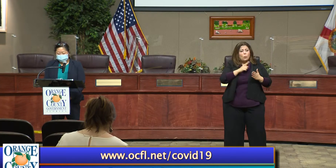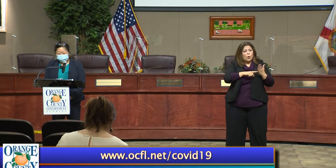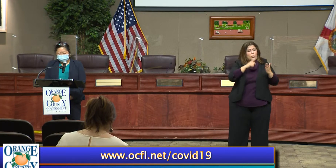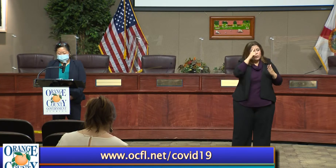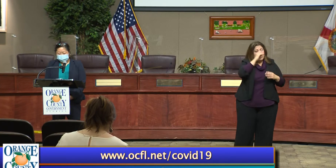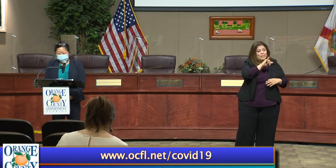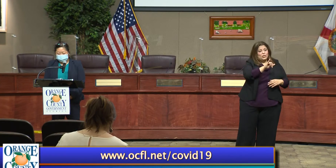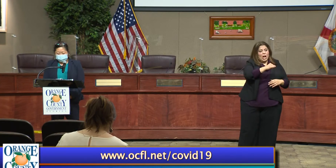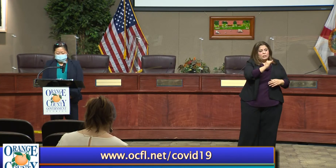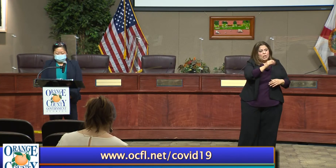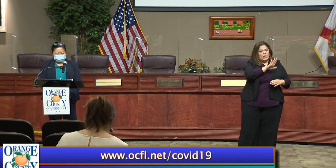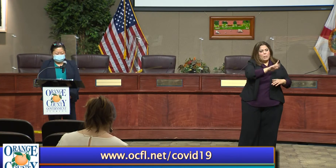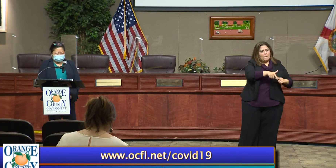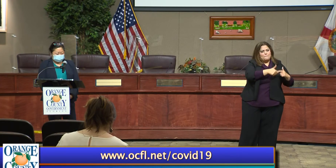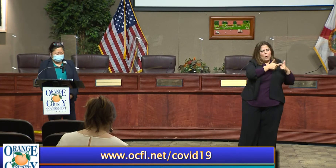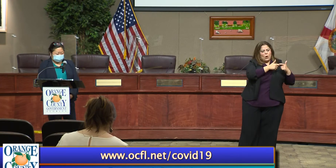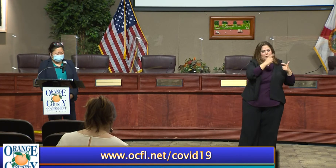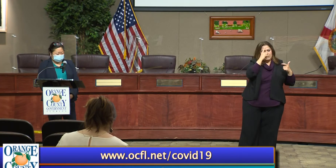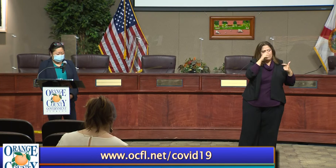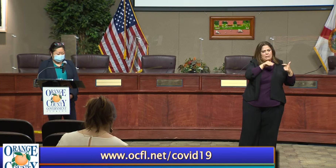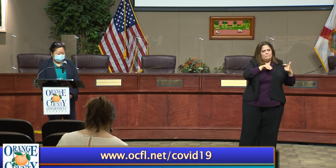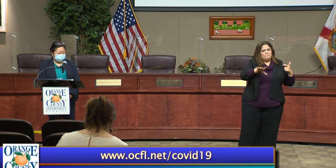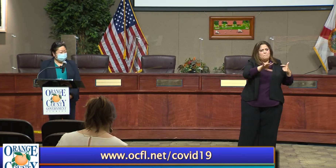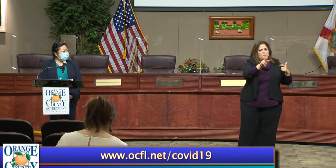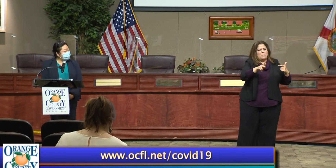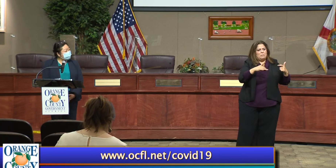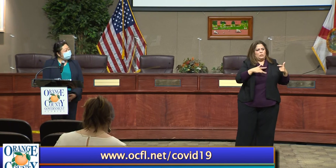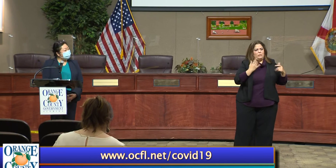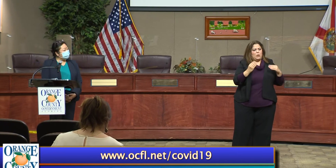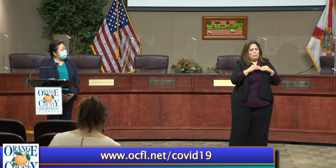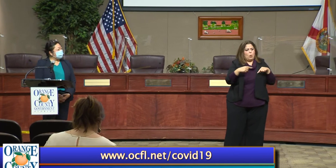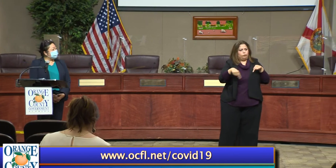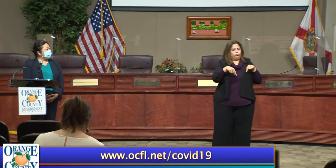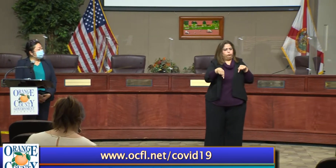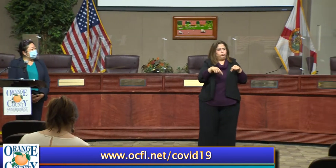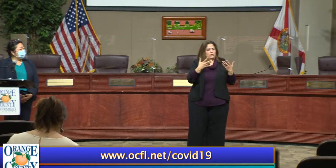other vaccines? Has it caused hesitancy across the board?